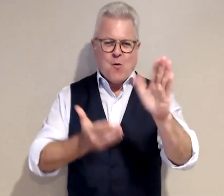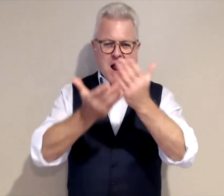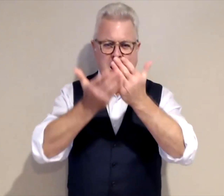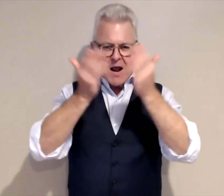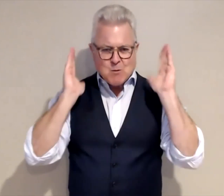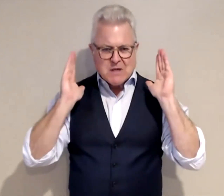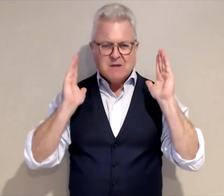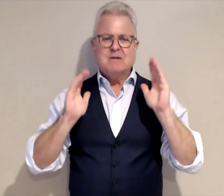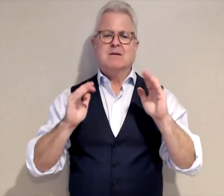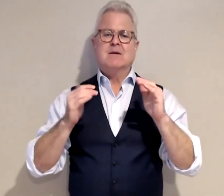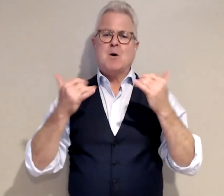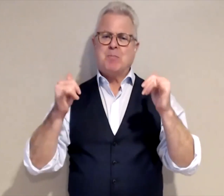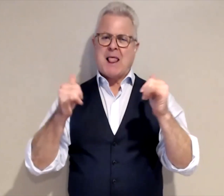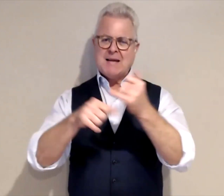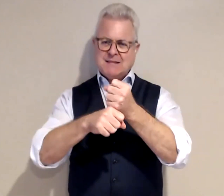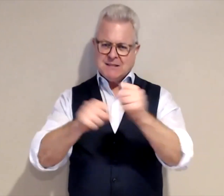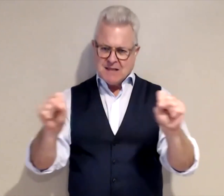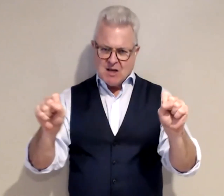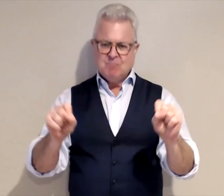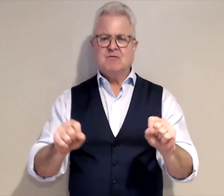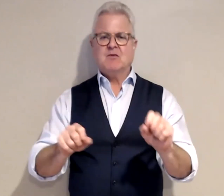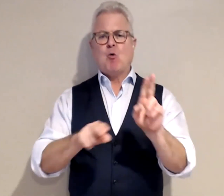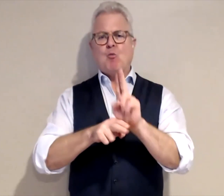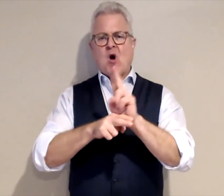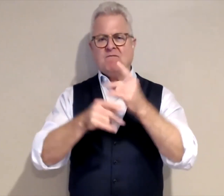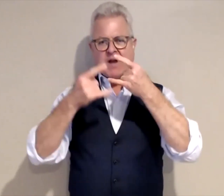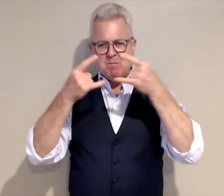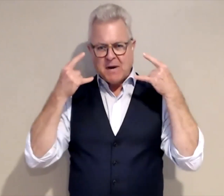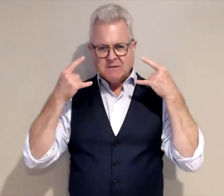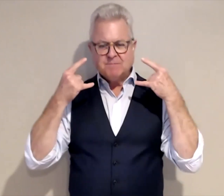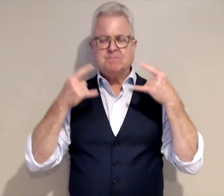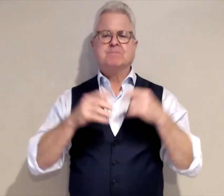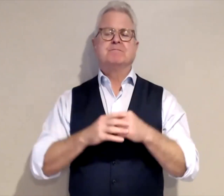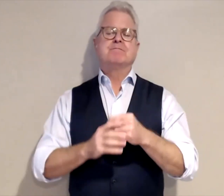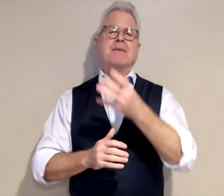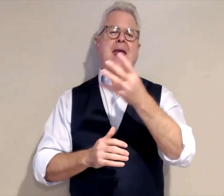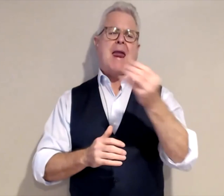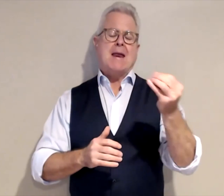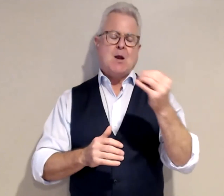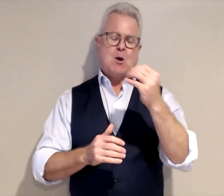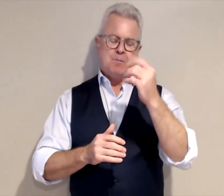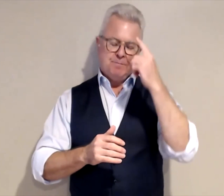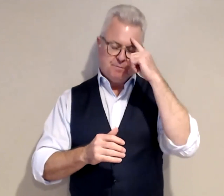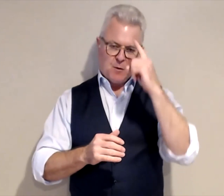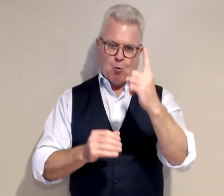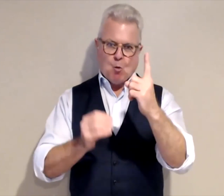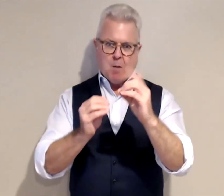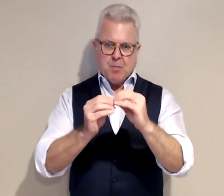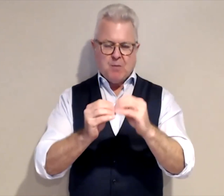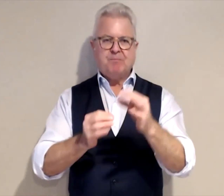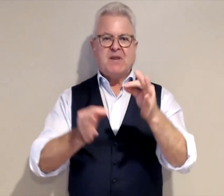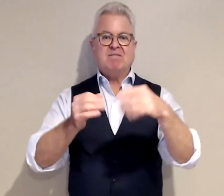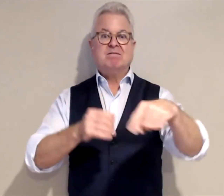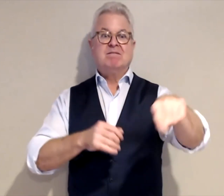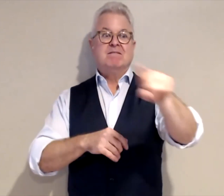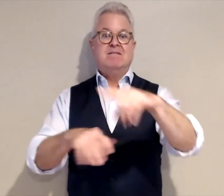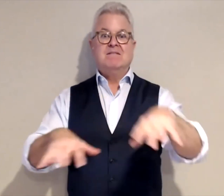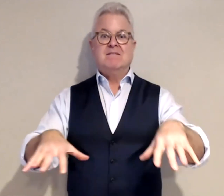So he wanted people to enjoy Halloween, to play safely, to wear your mask. And one more